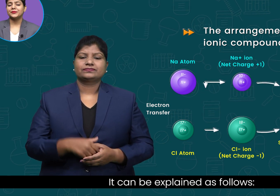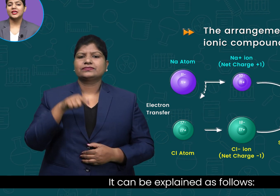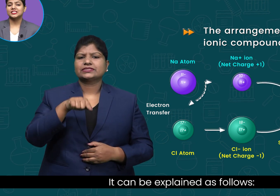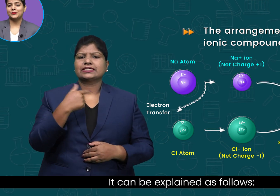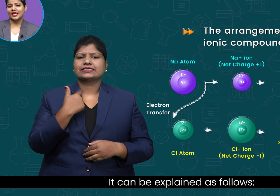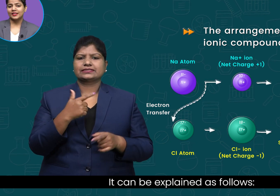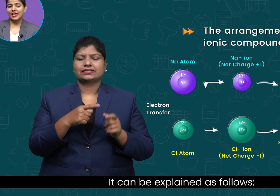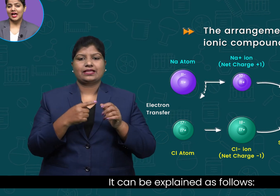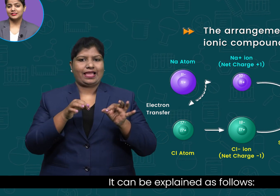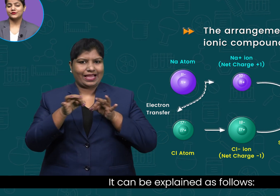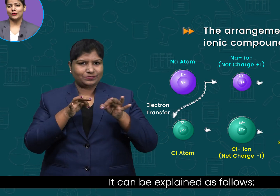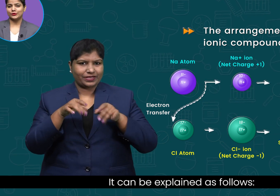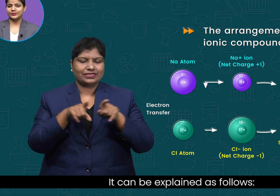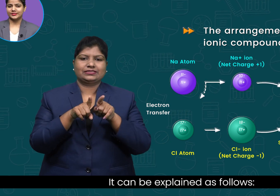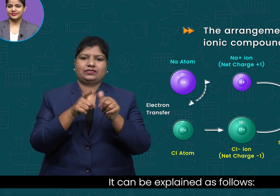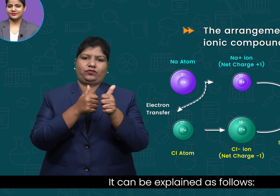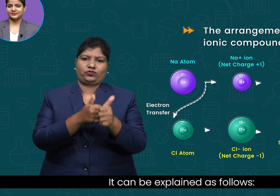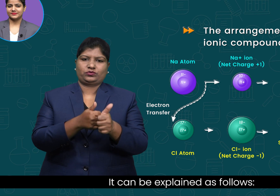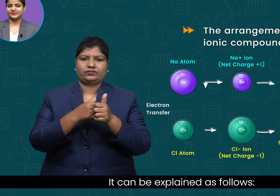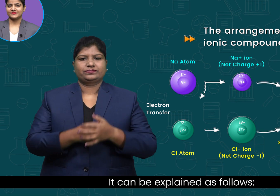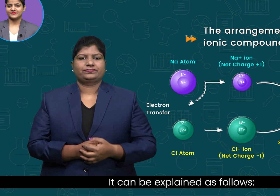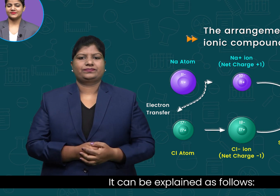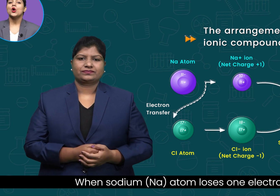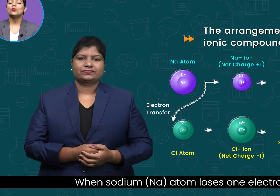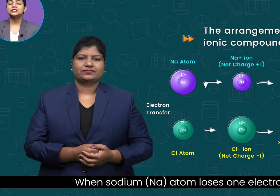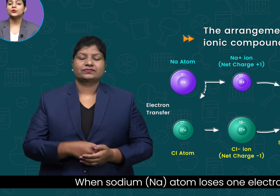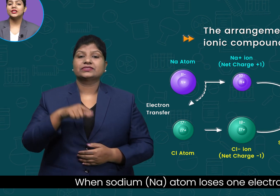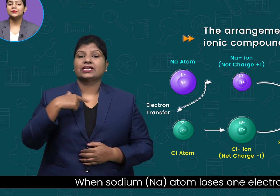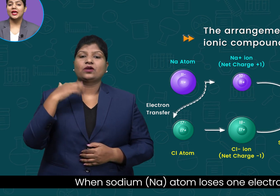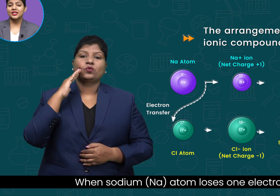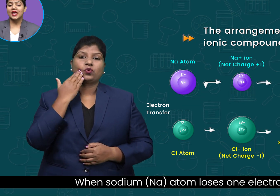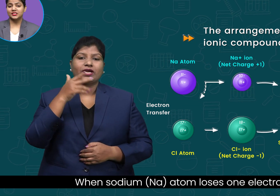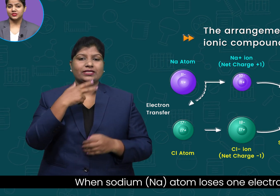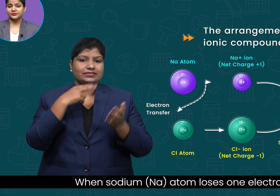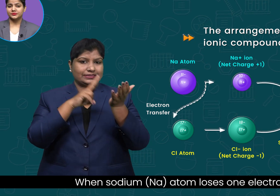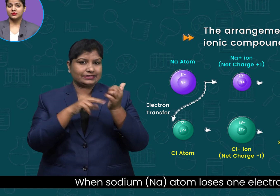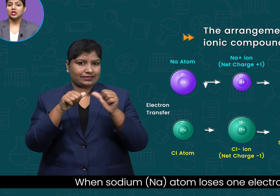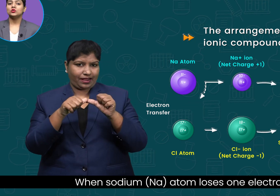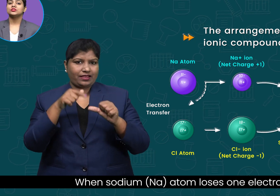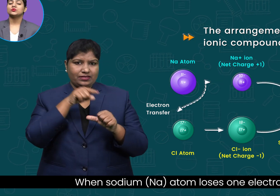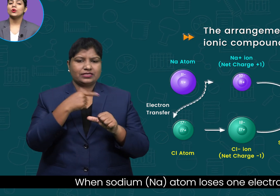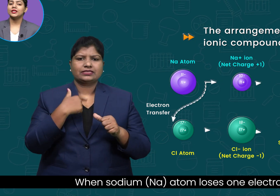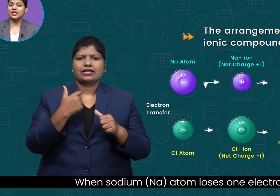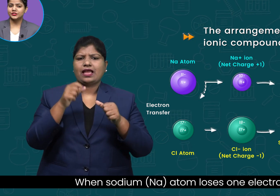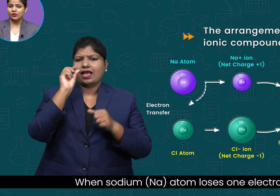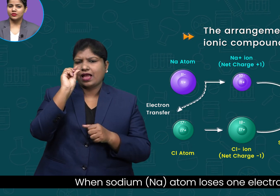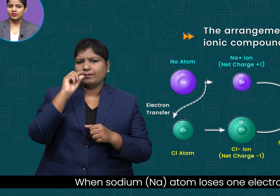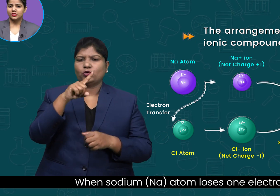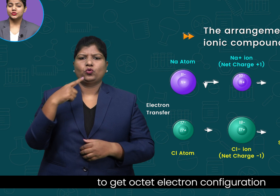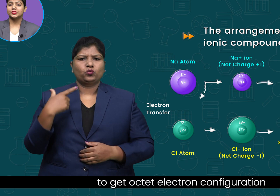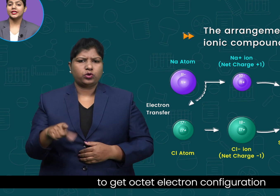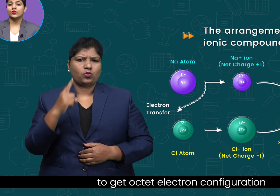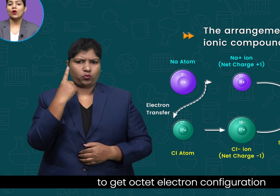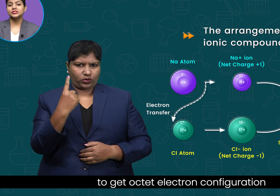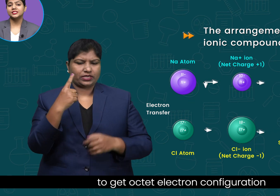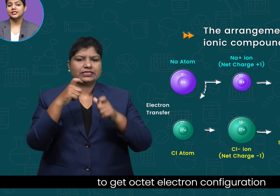It can be explained as follows. When sodium Na atom loses one electron